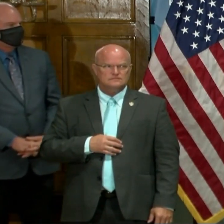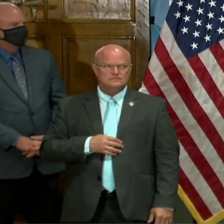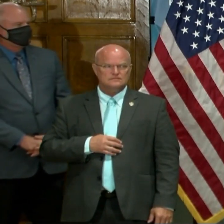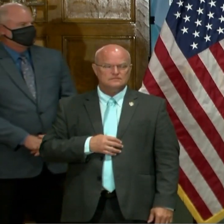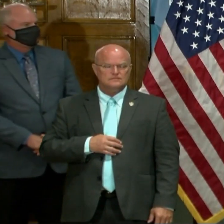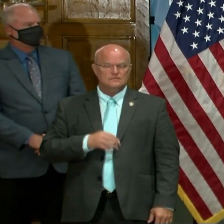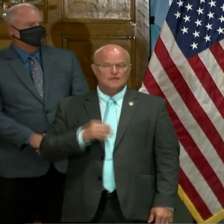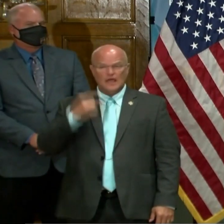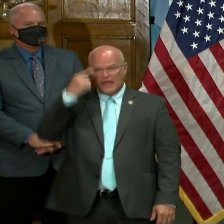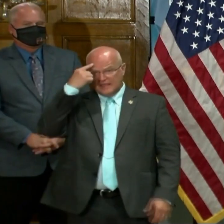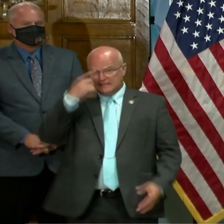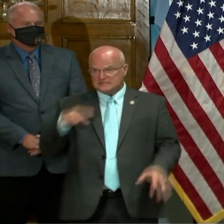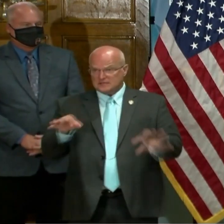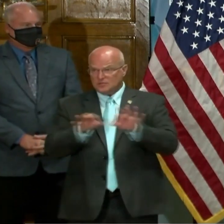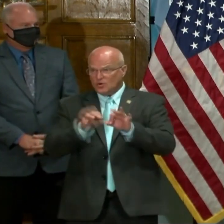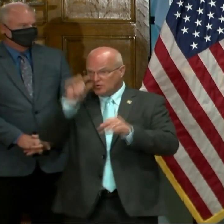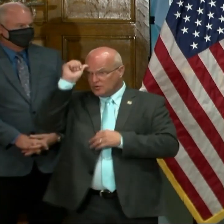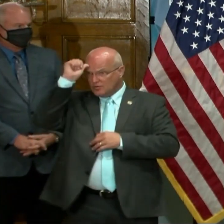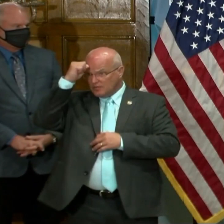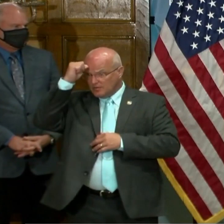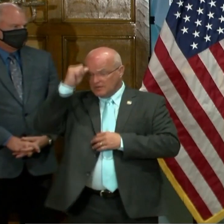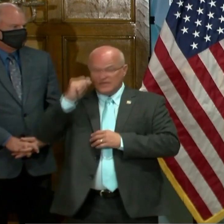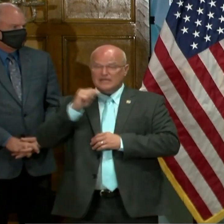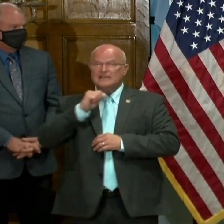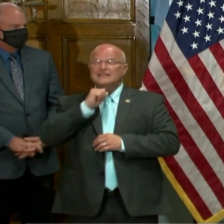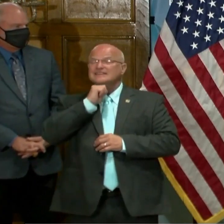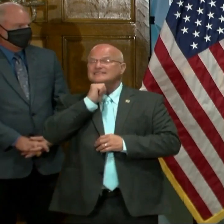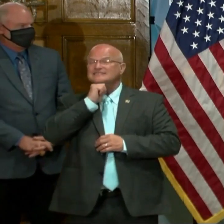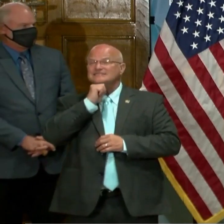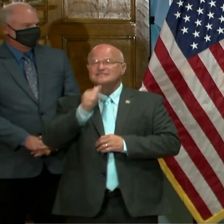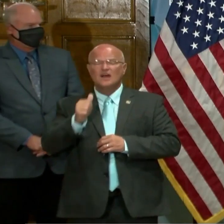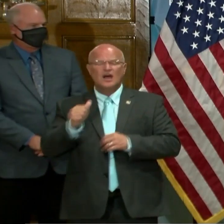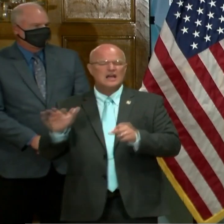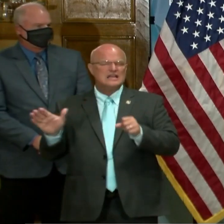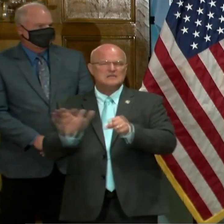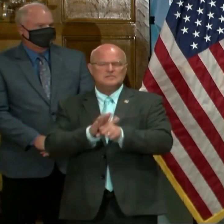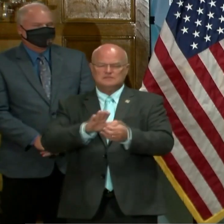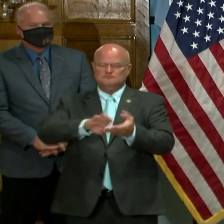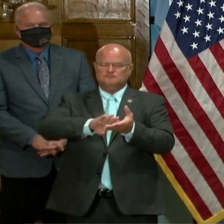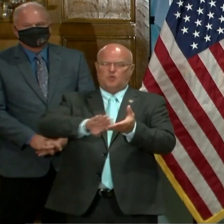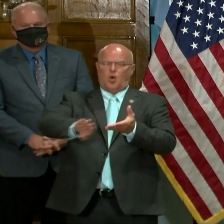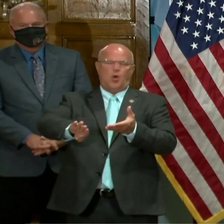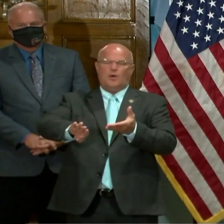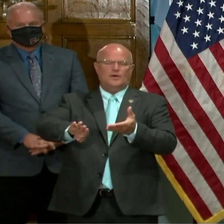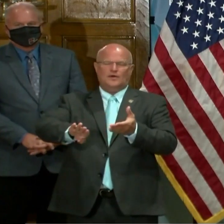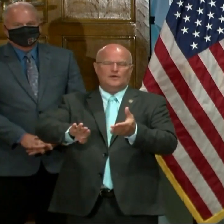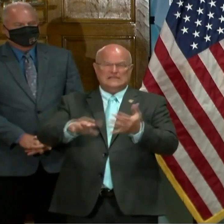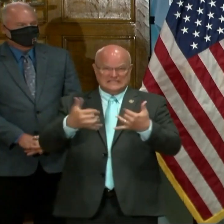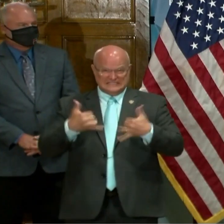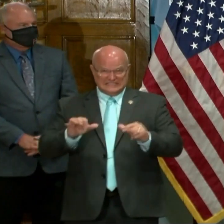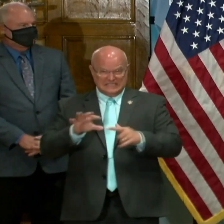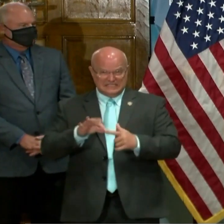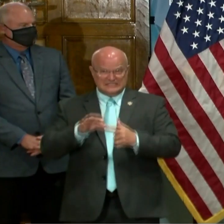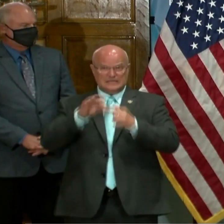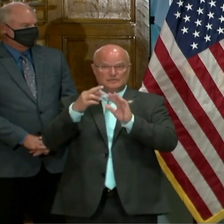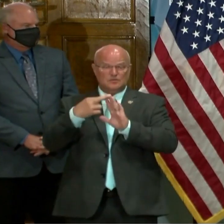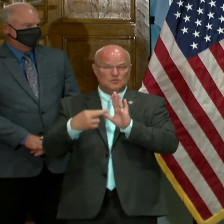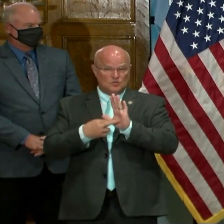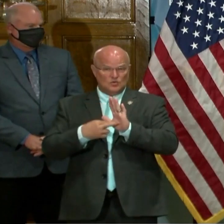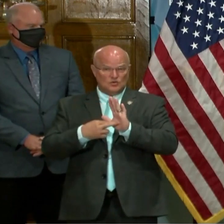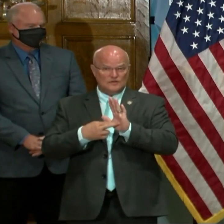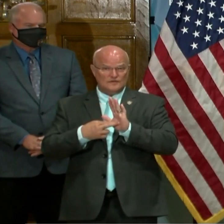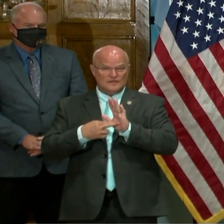Well, I think it's important to keep in mind that this is not absolute immunity. I mean, there are still exceptions